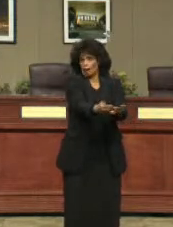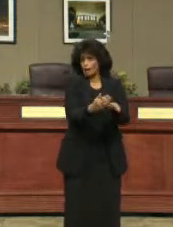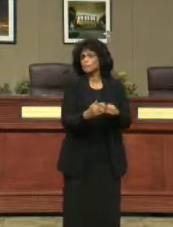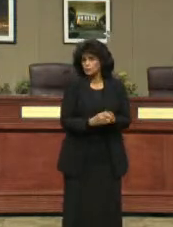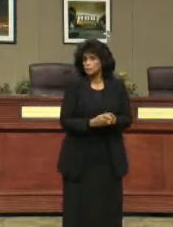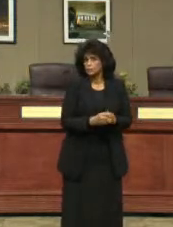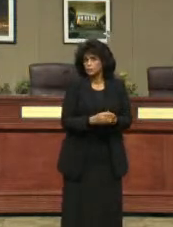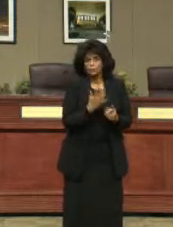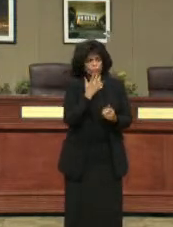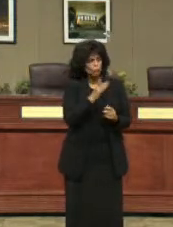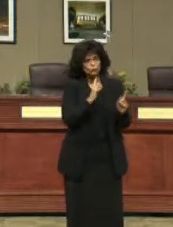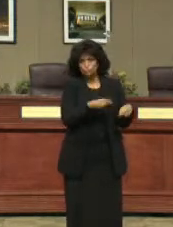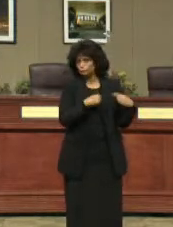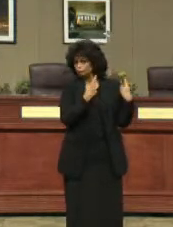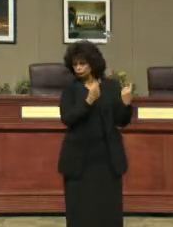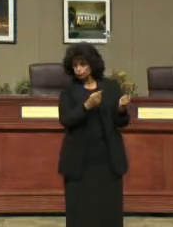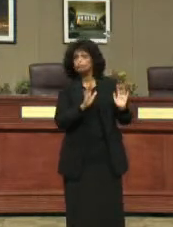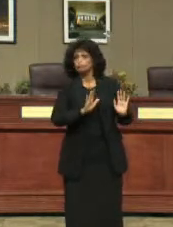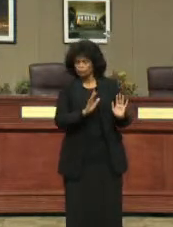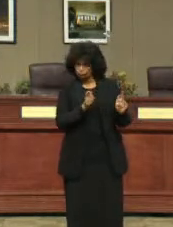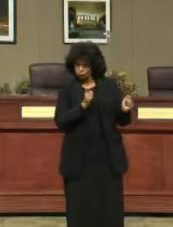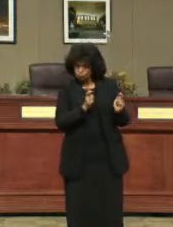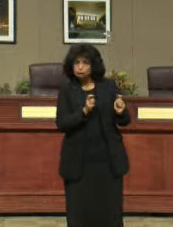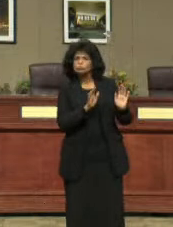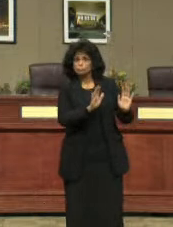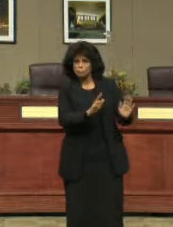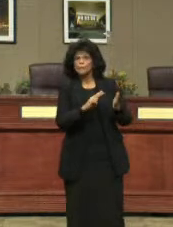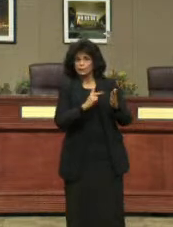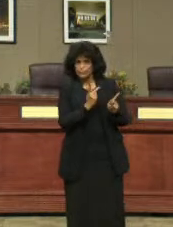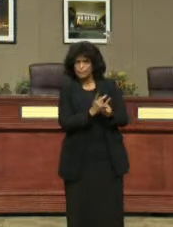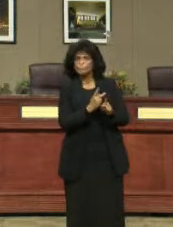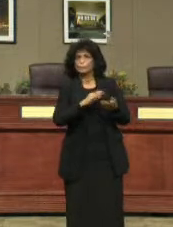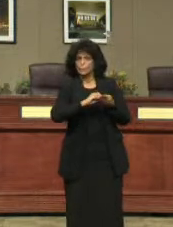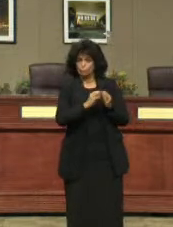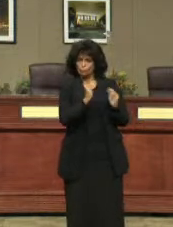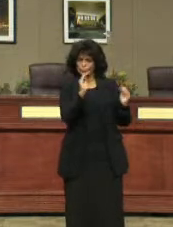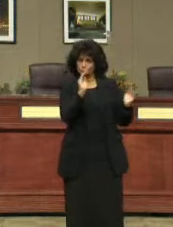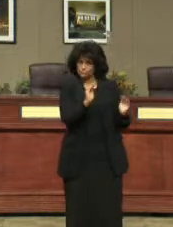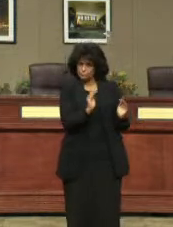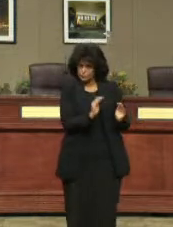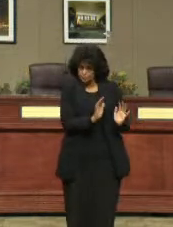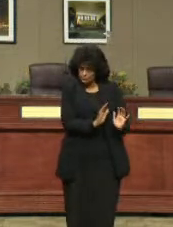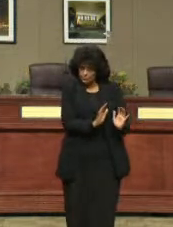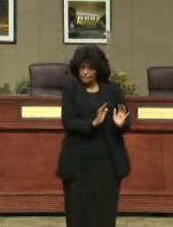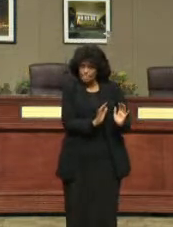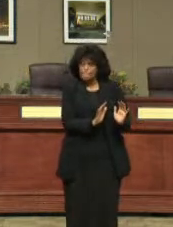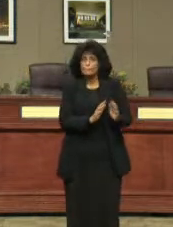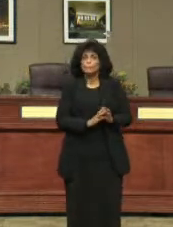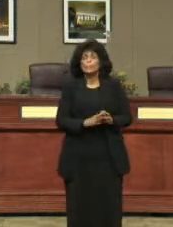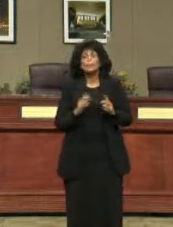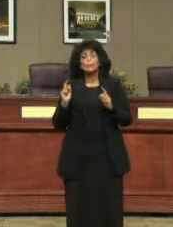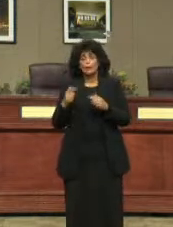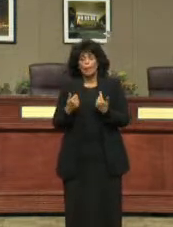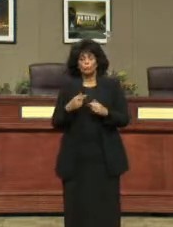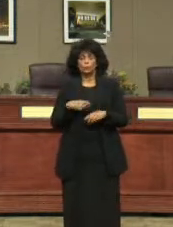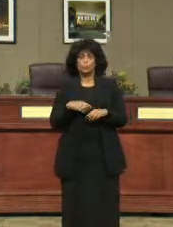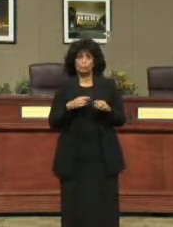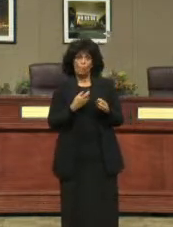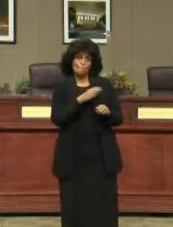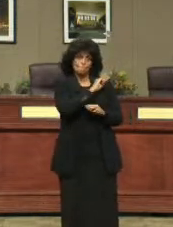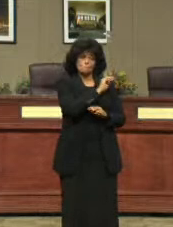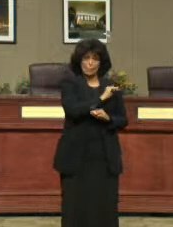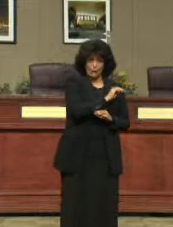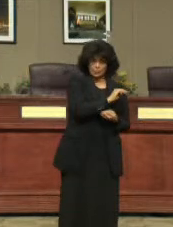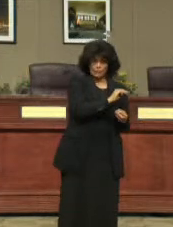Since our briefing on Monday, we've had nearly 3,000 new cases. The